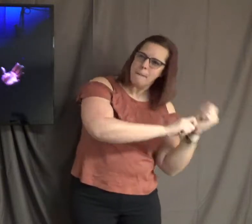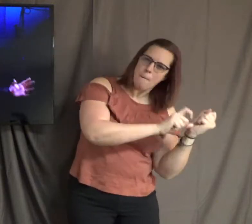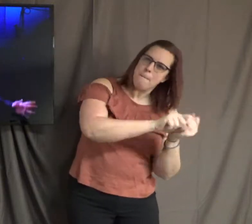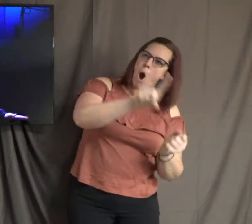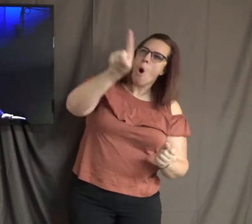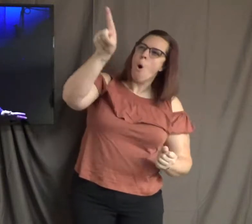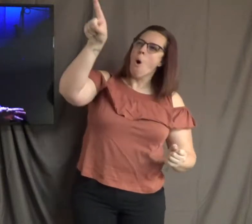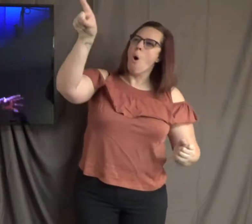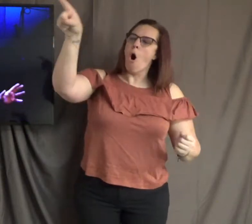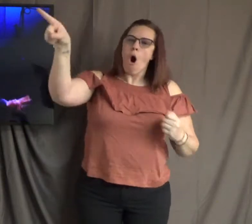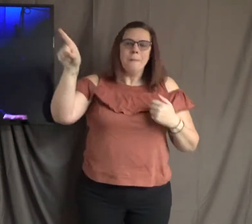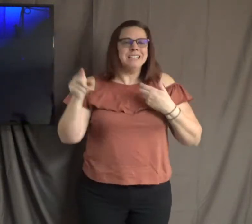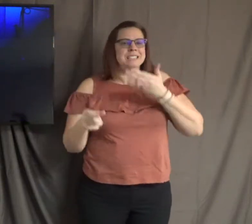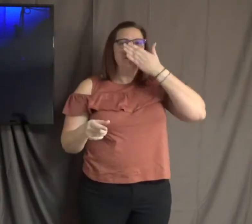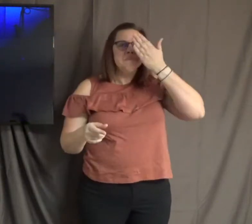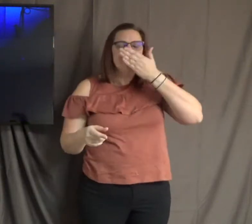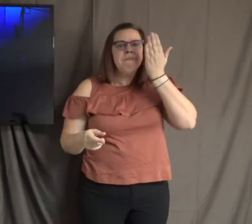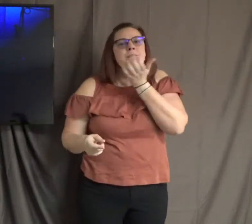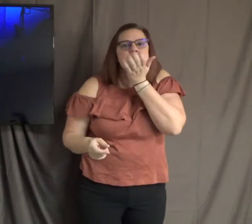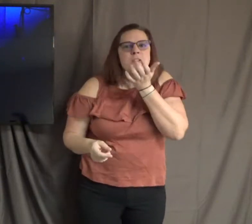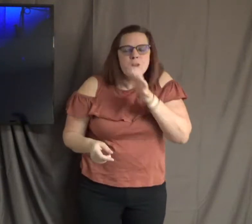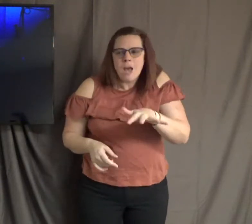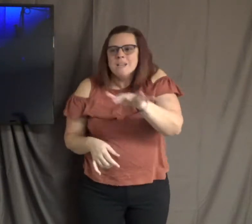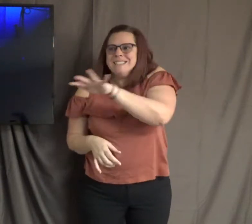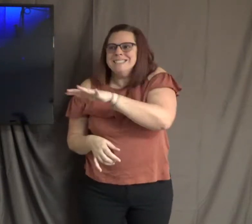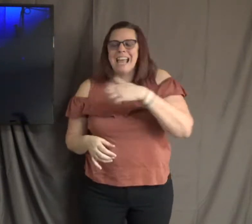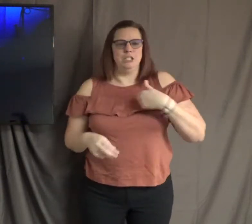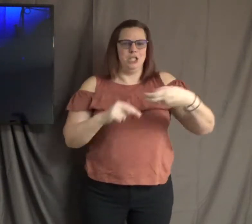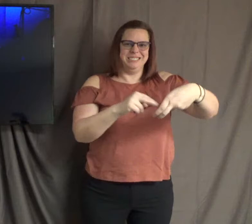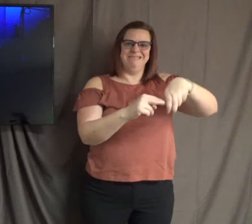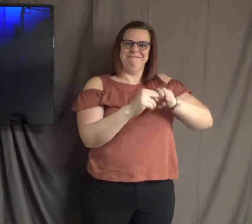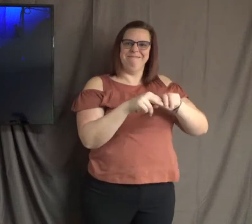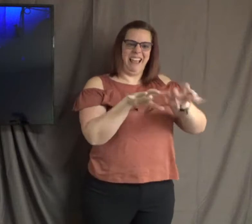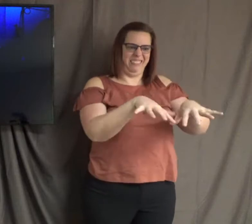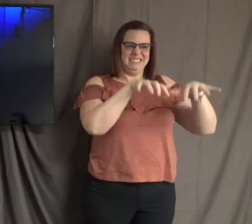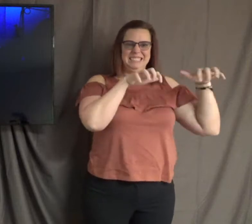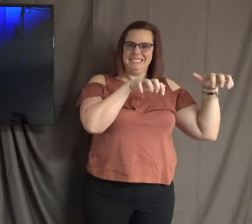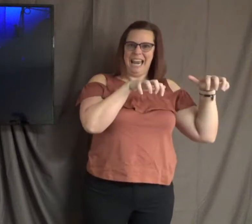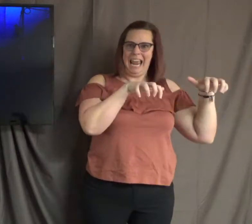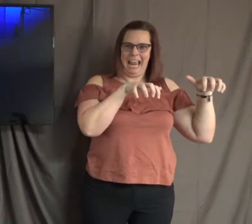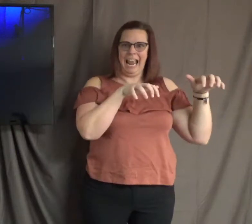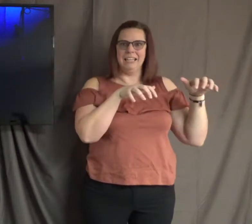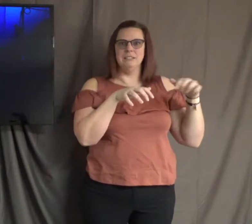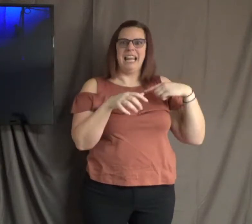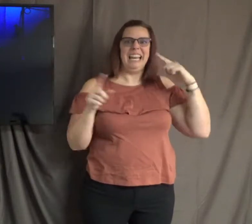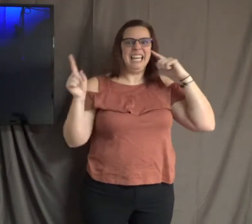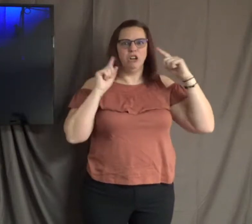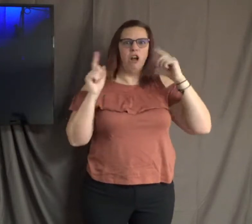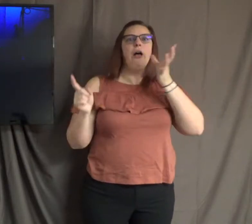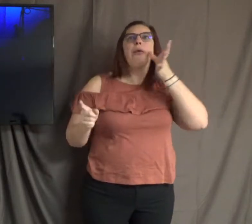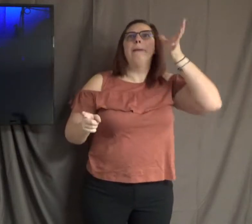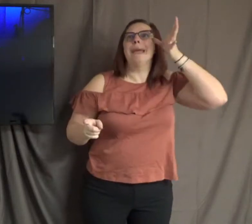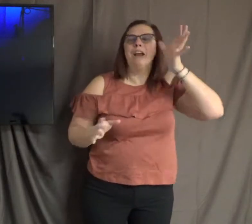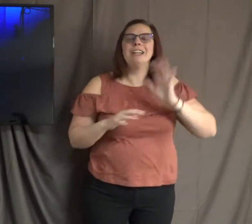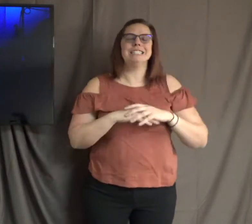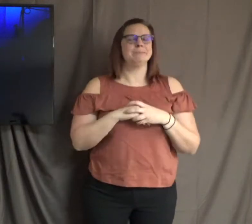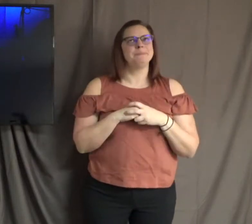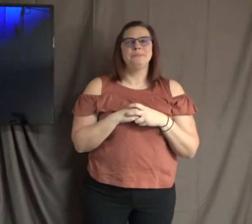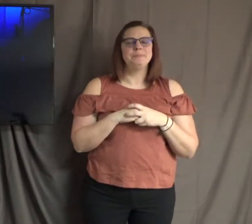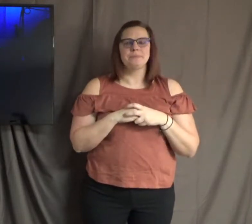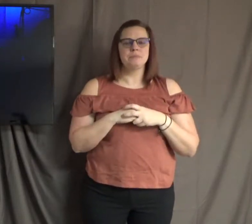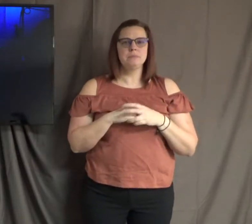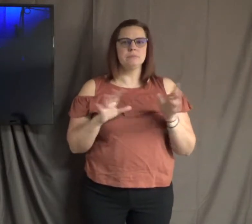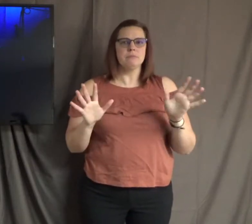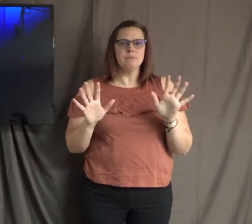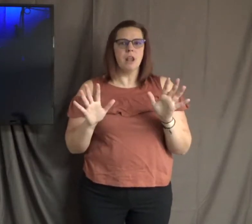in the stands with the curmudgeon-y parents. You know, I would sit there and I'd actually secretly daydream that the coach would come out and ask me to play. You know, I could really show